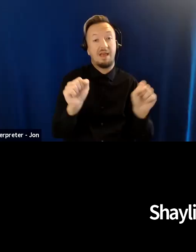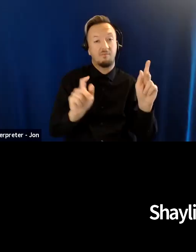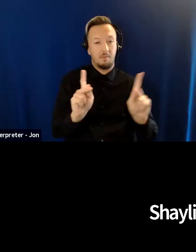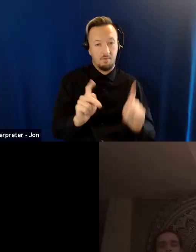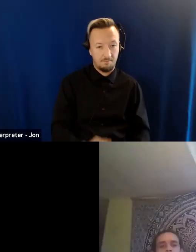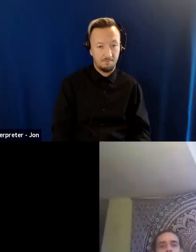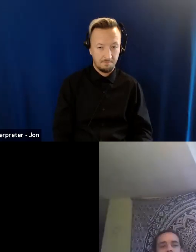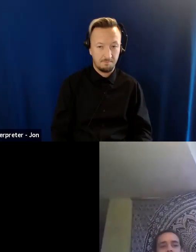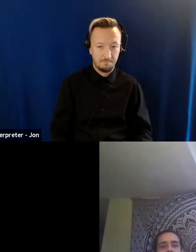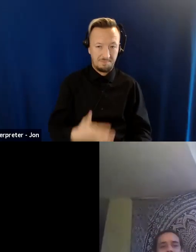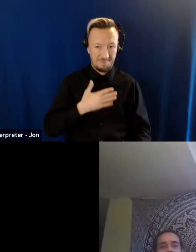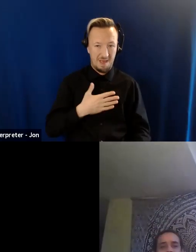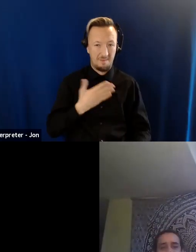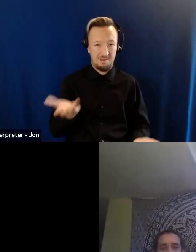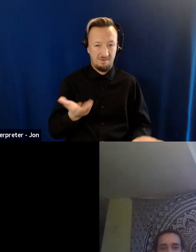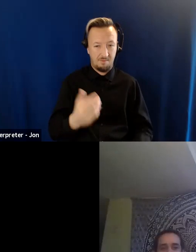Glad to be with you.